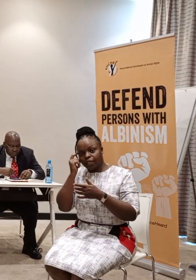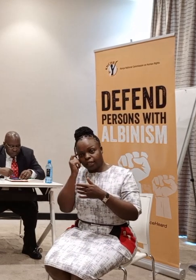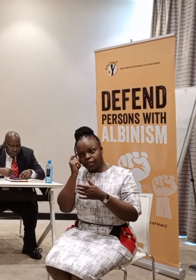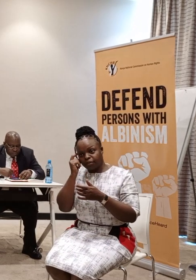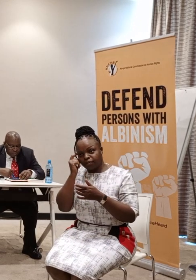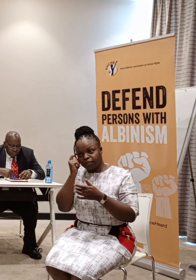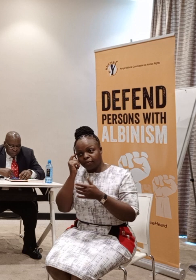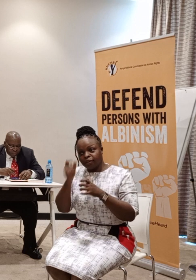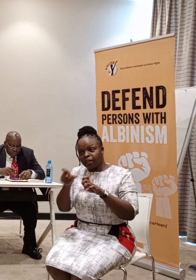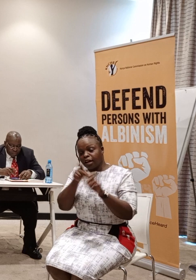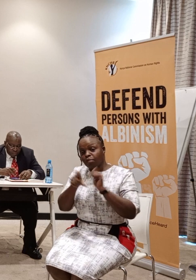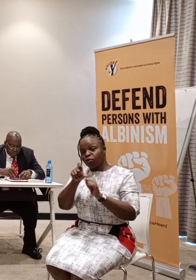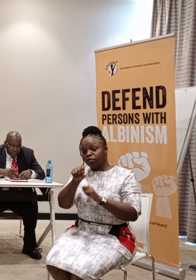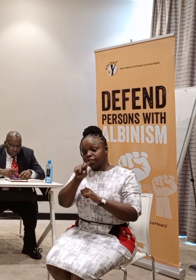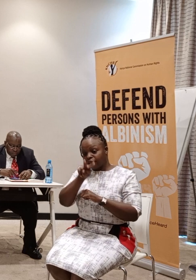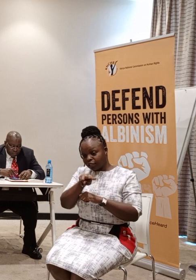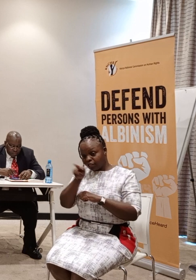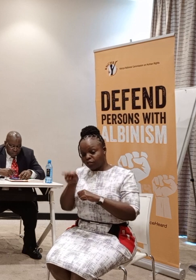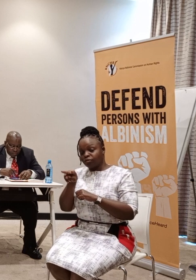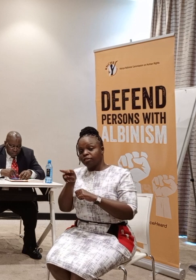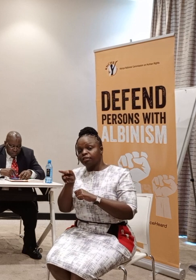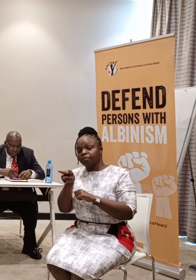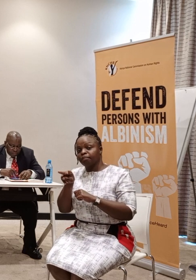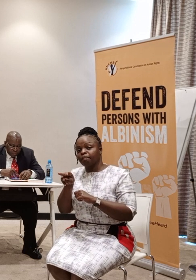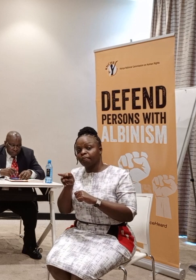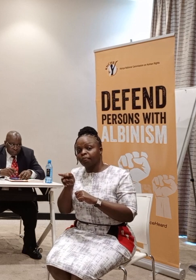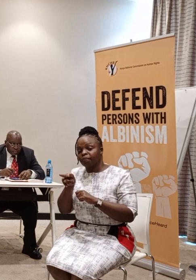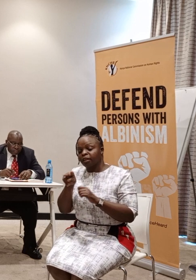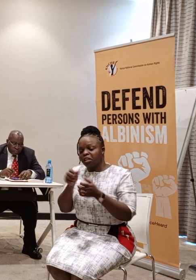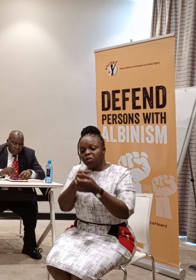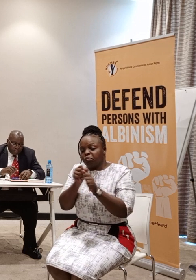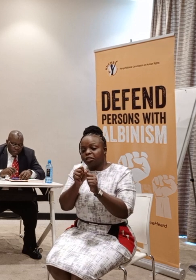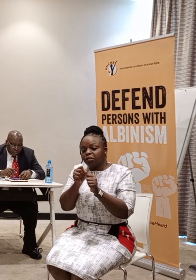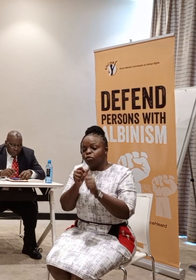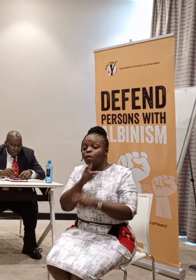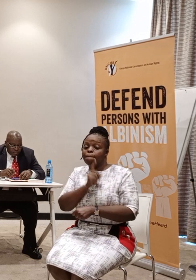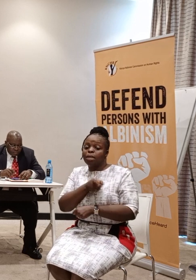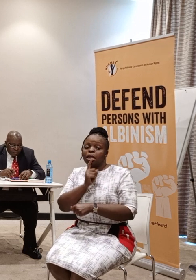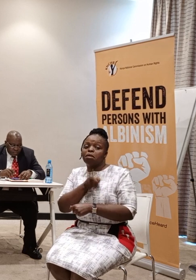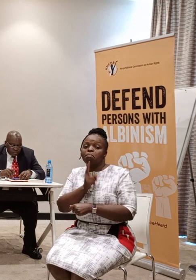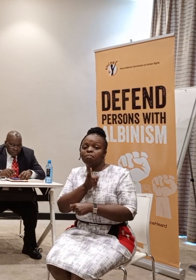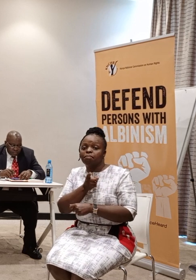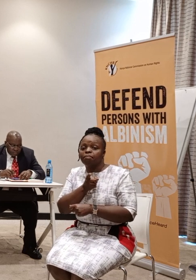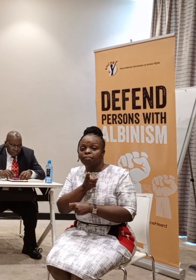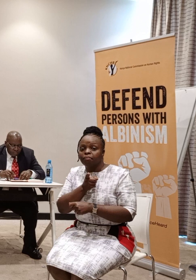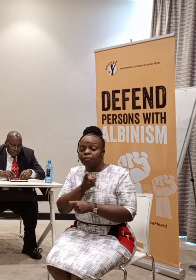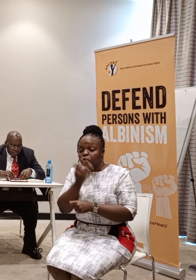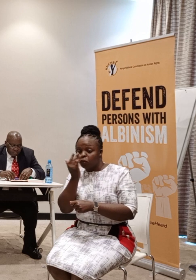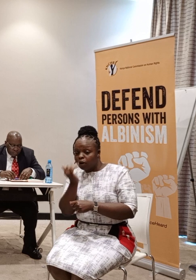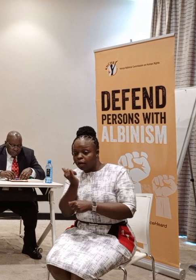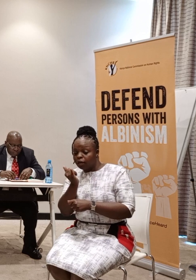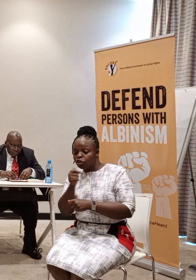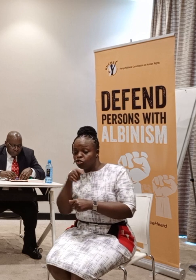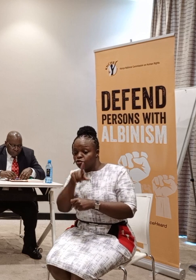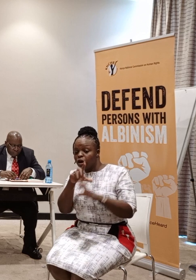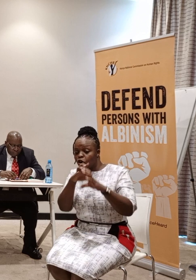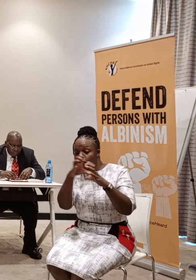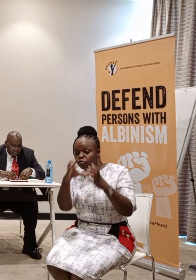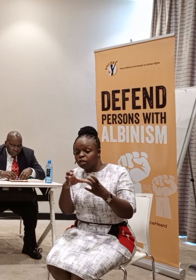And it is about attitude. And you can't be blamed. You can't be blamed because your